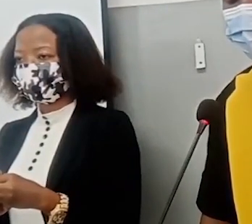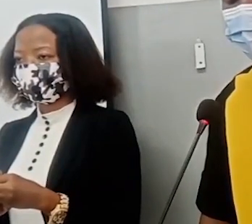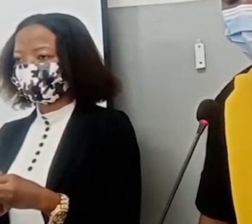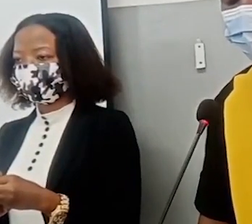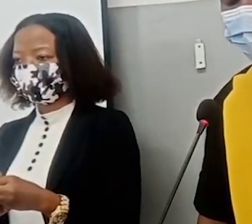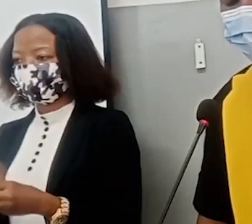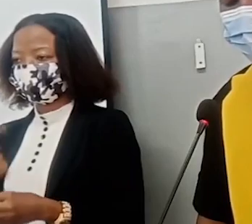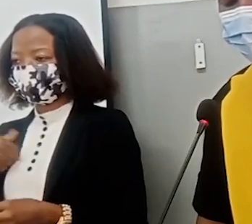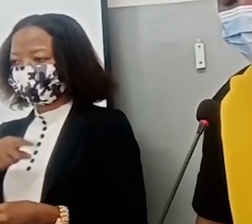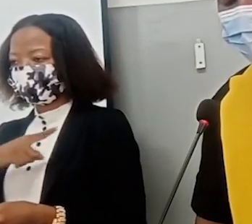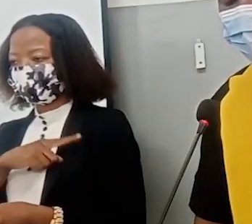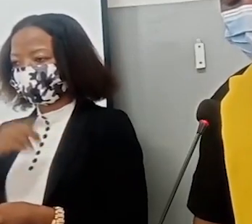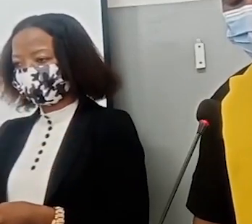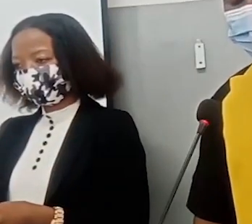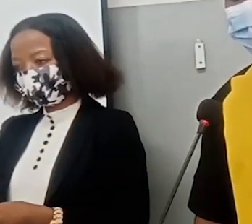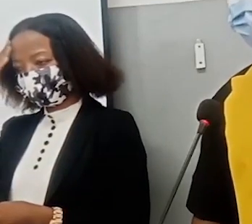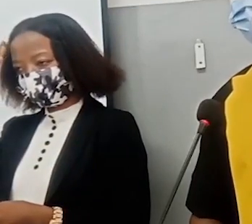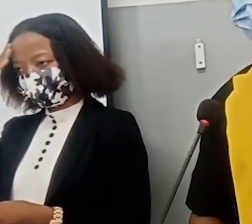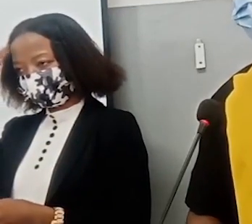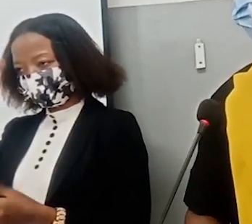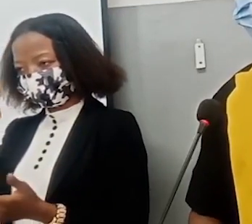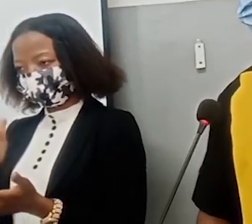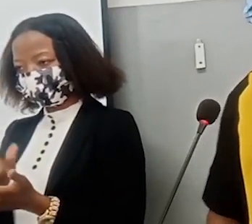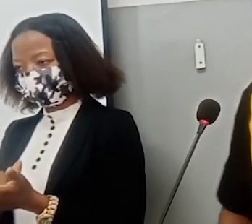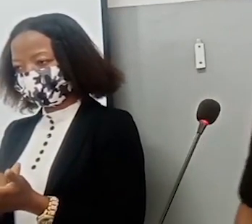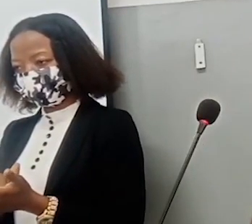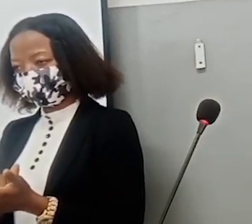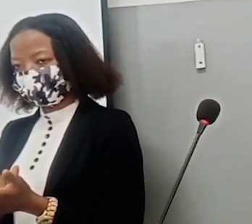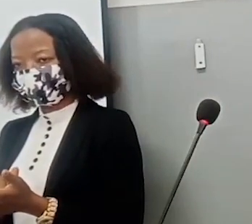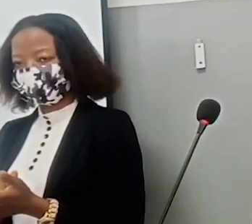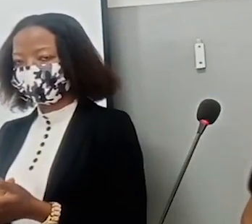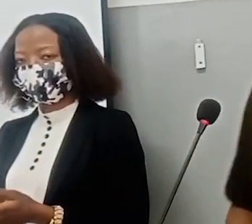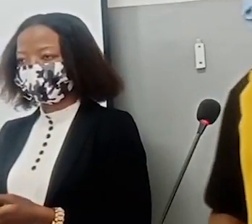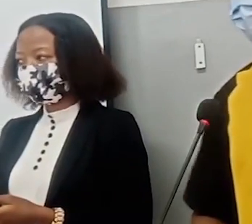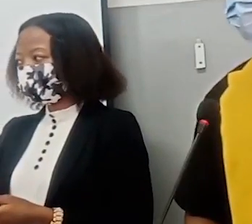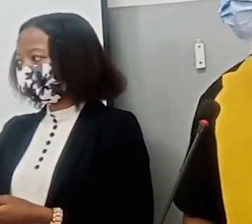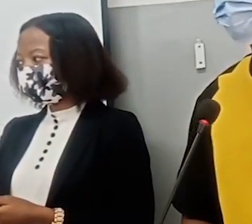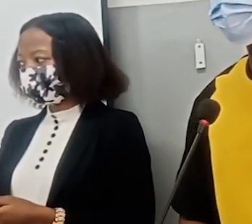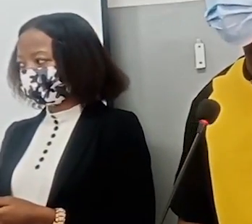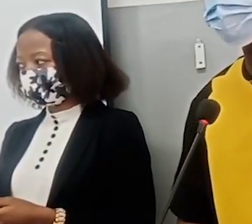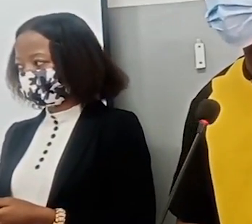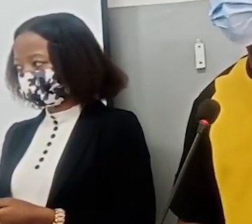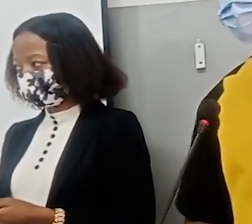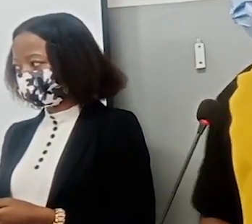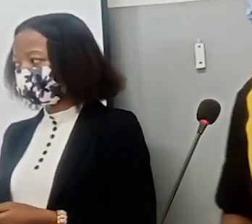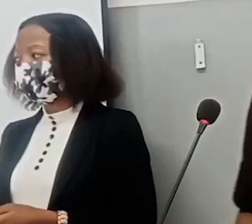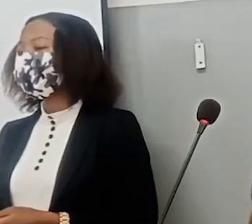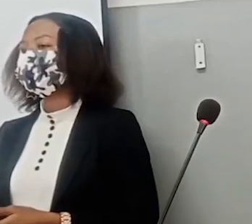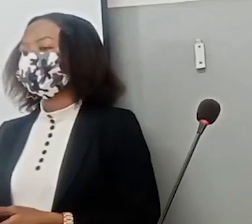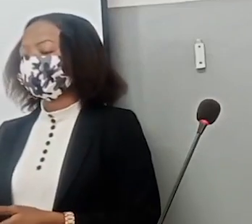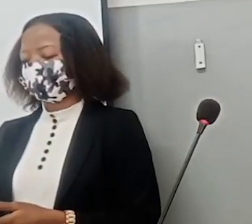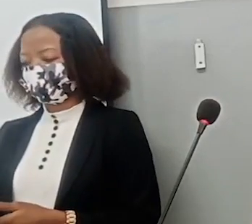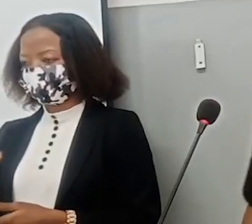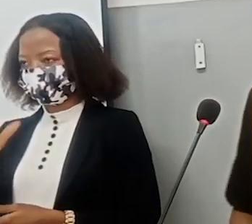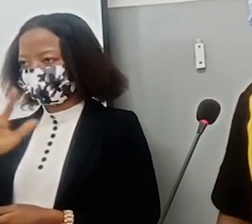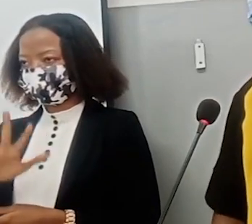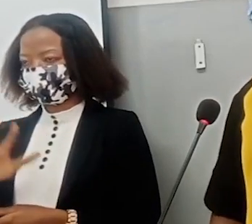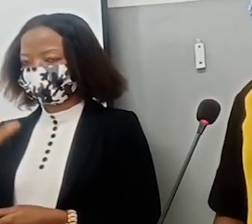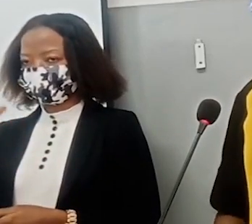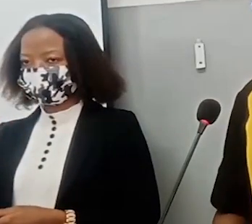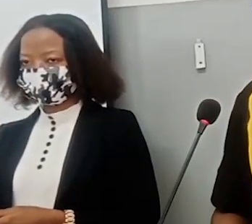We know that the UK, the United Kingdom government, had put a total of 59 countries on the red